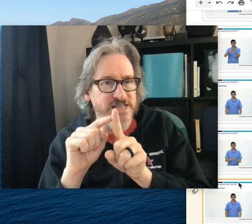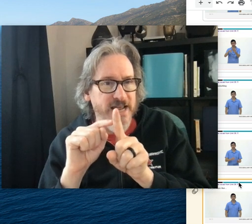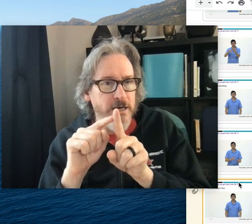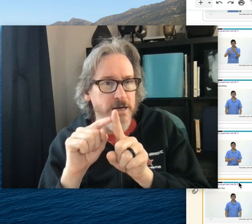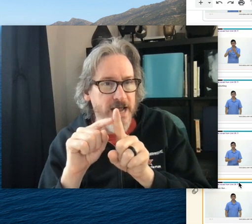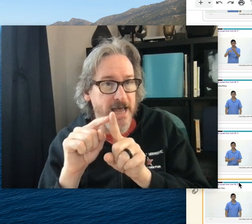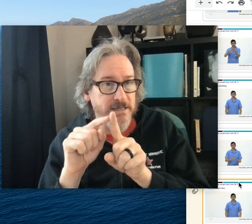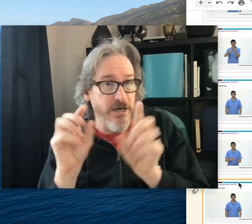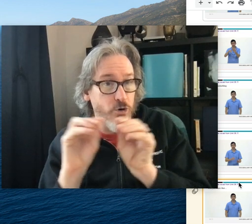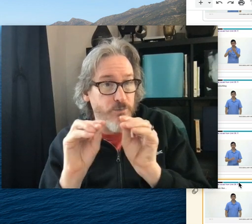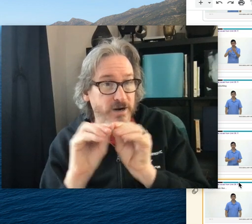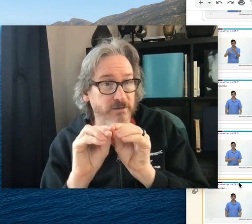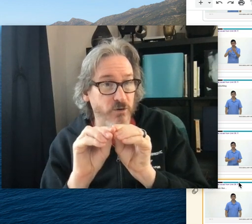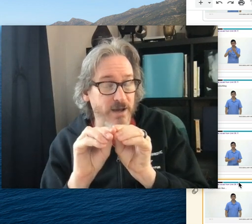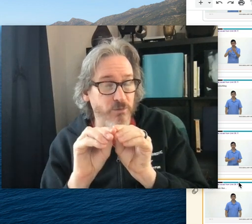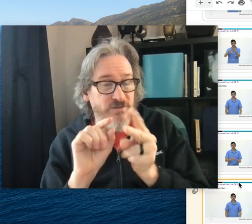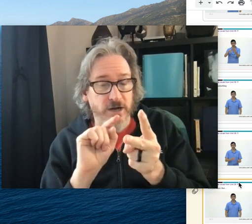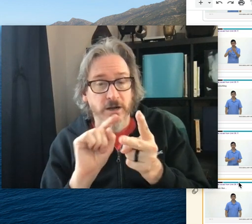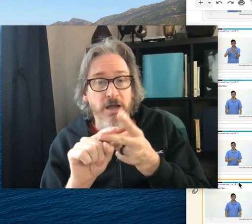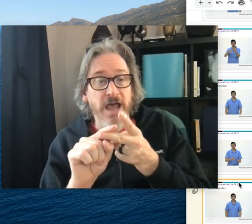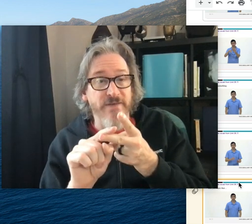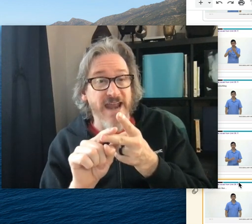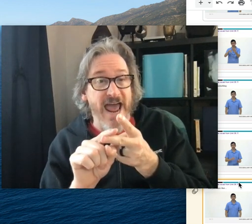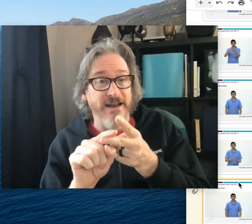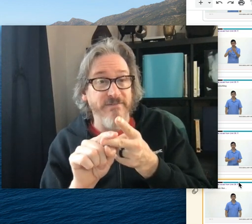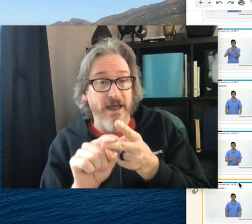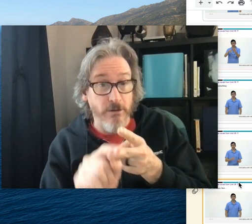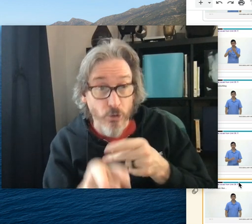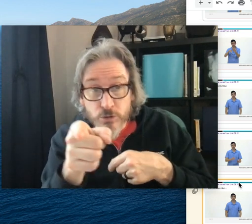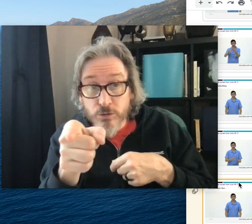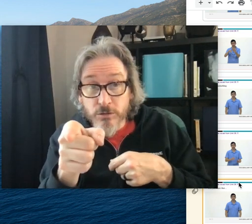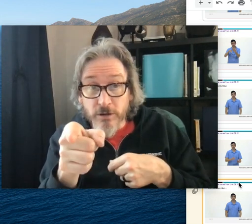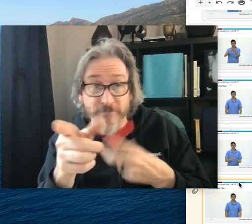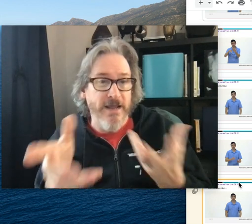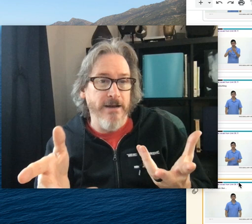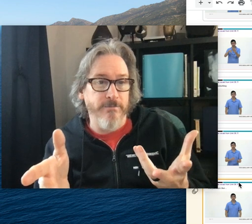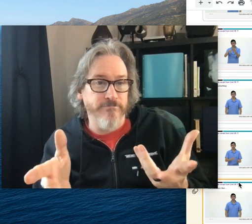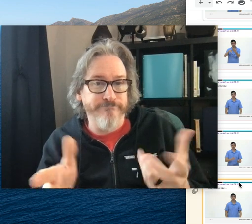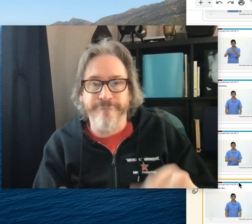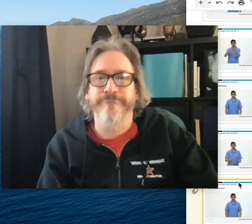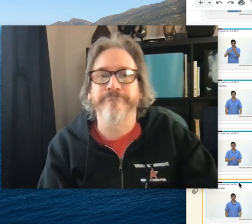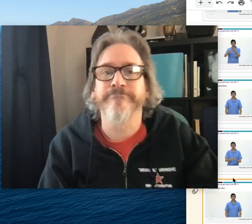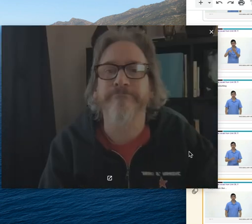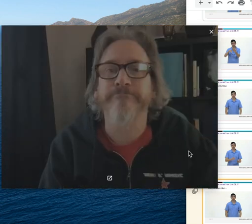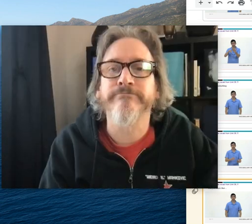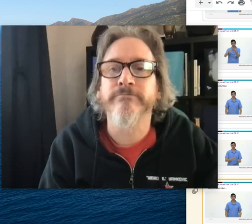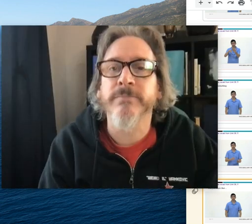ways of saying not yet and incorporating vocab we've done, and then adding that at the end.